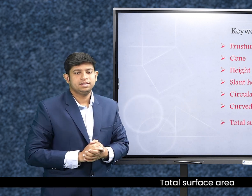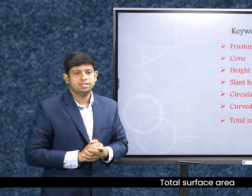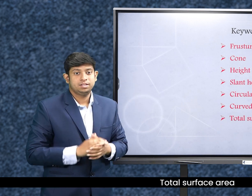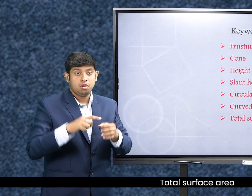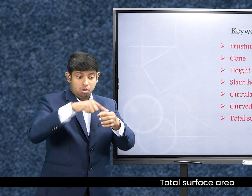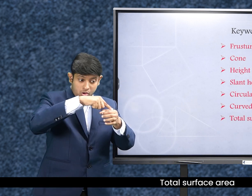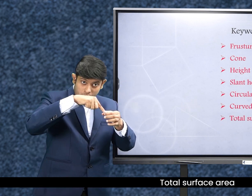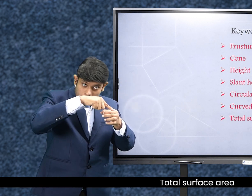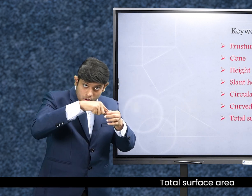total surface area,